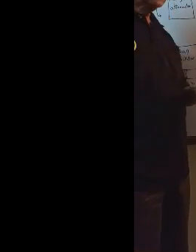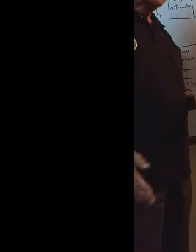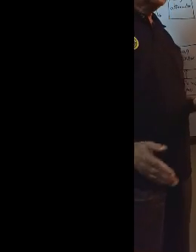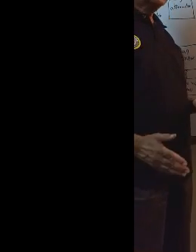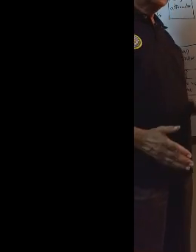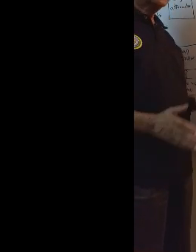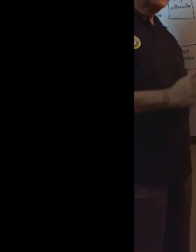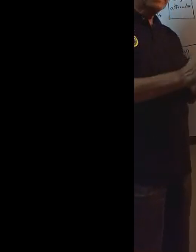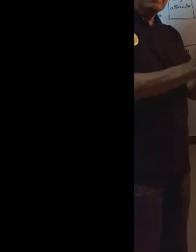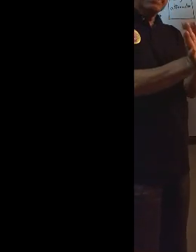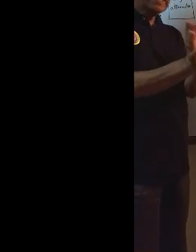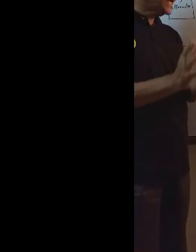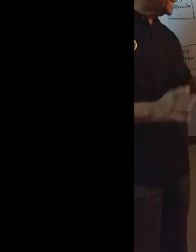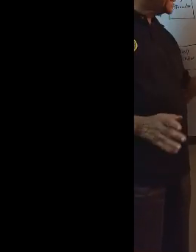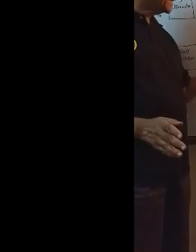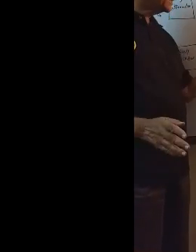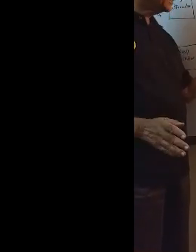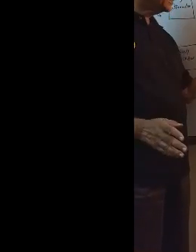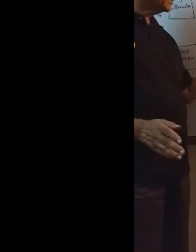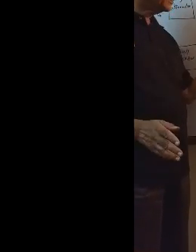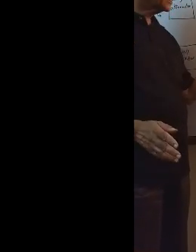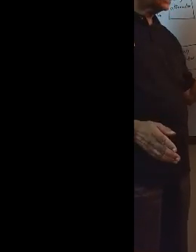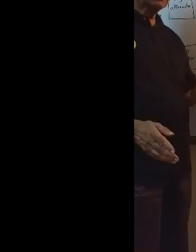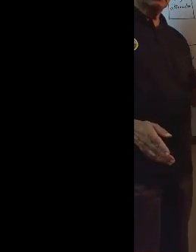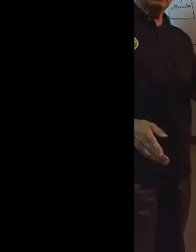Second, it is the gate.